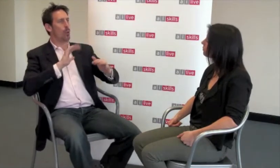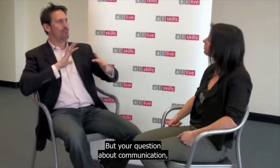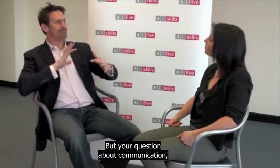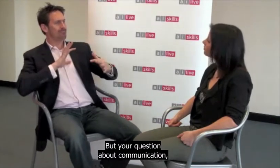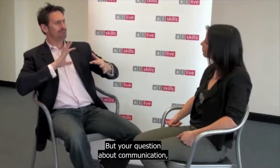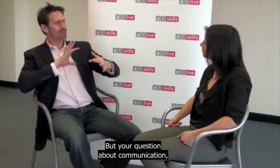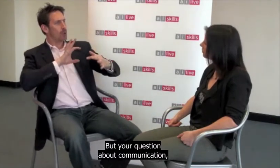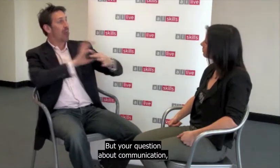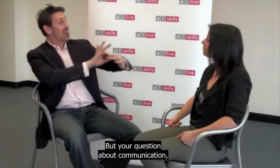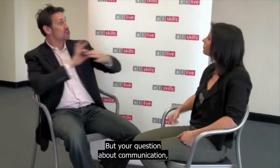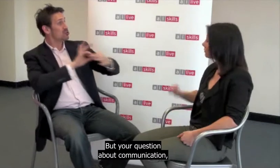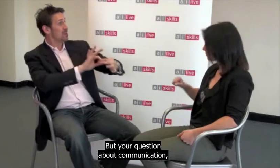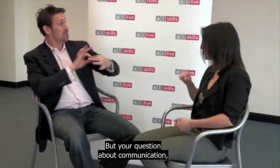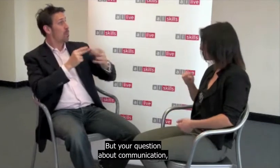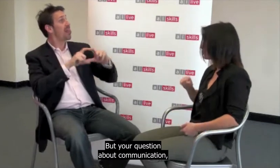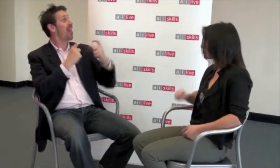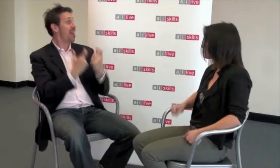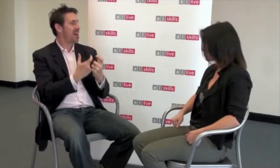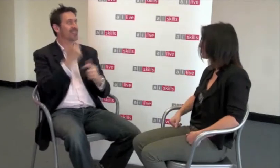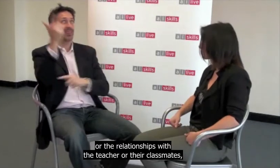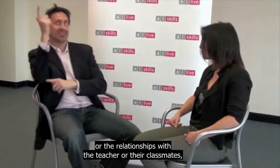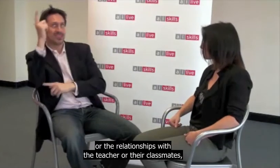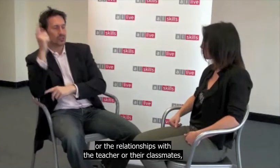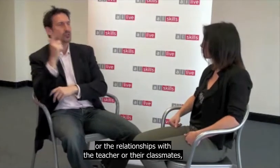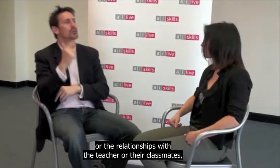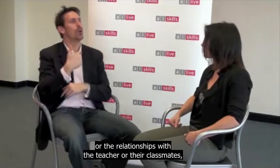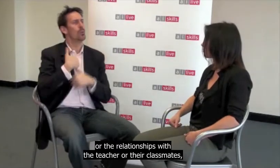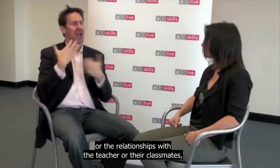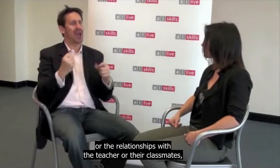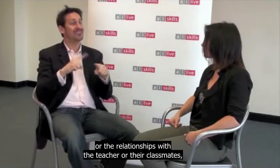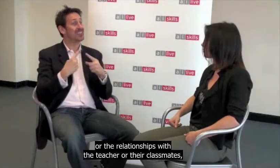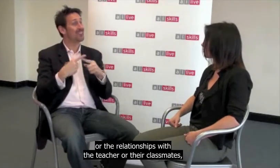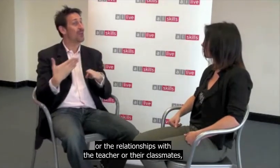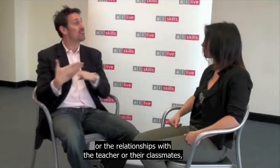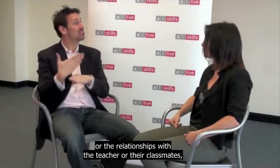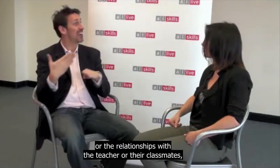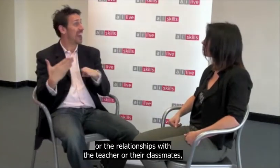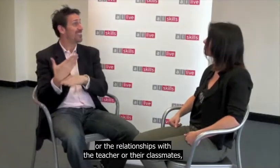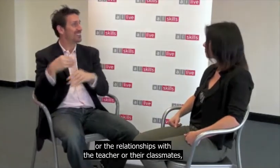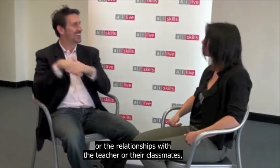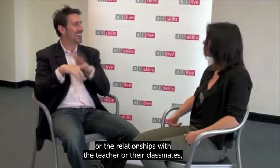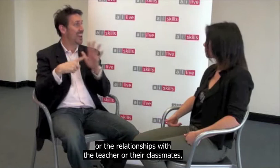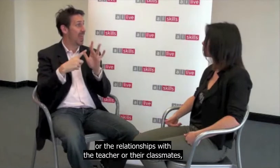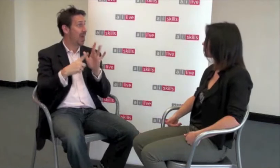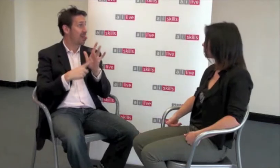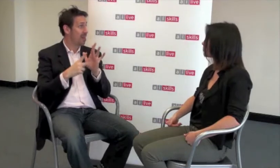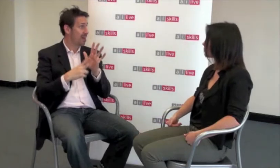about communication or the relationships with the teacher or their classmates, we have different